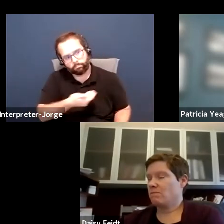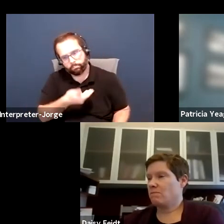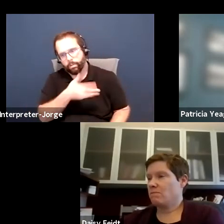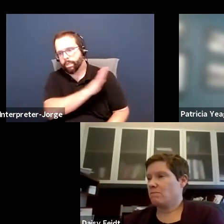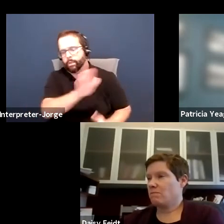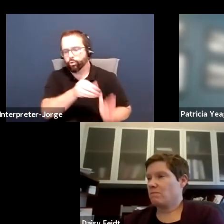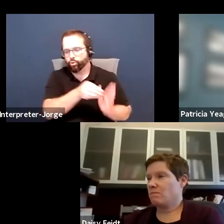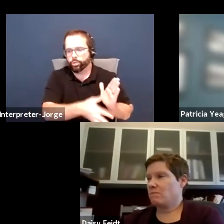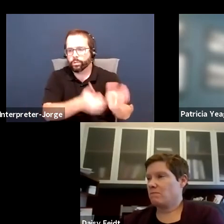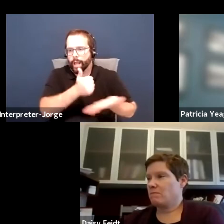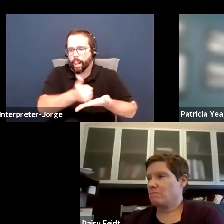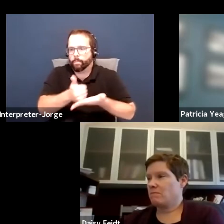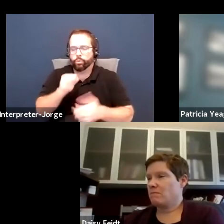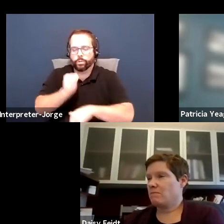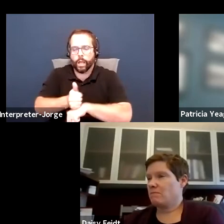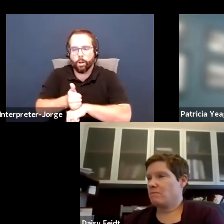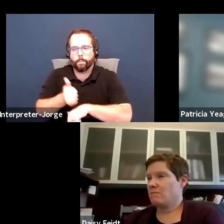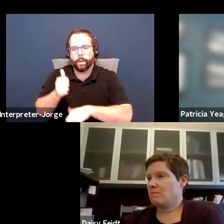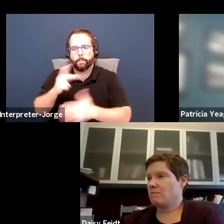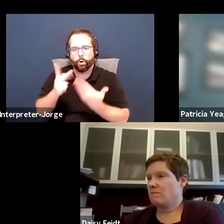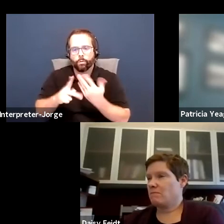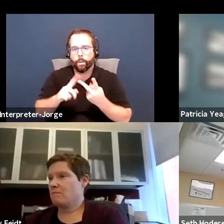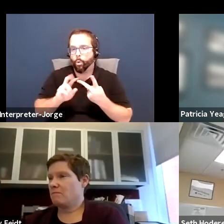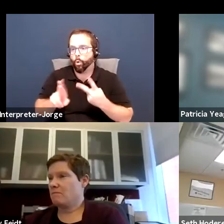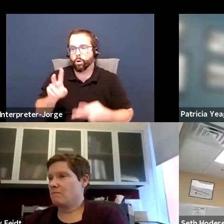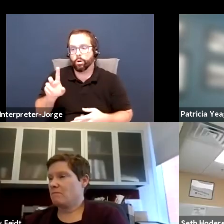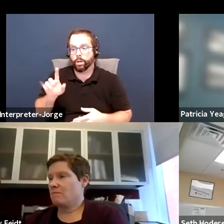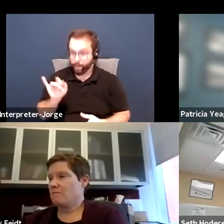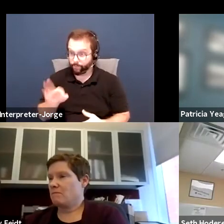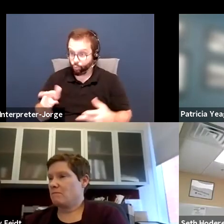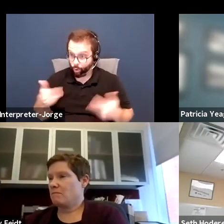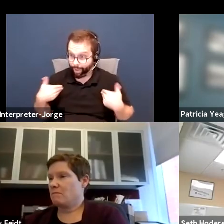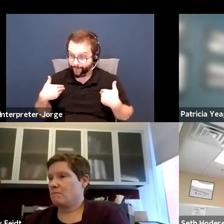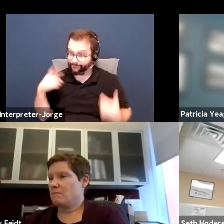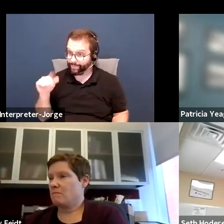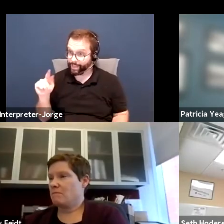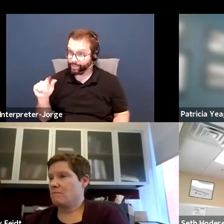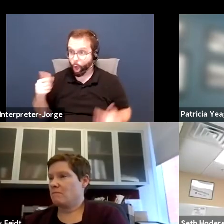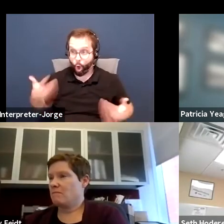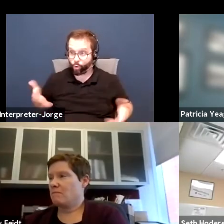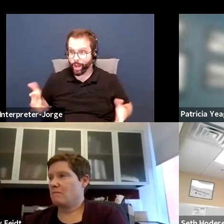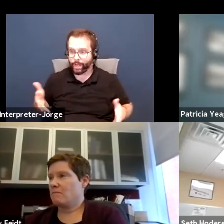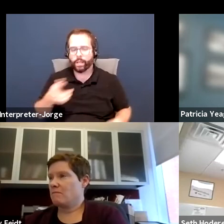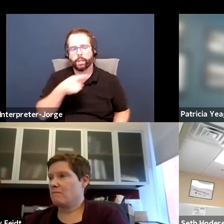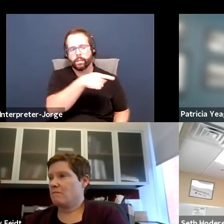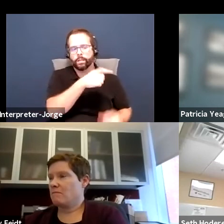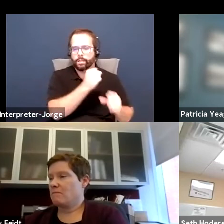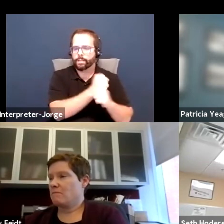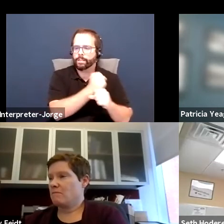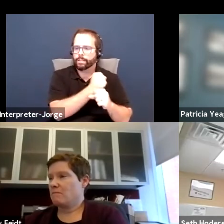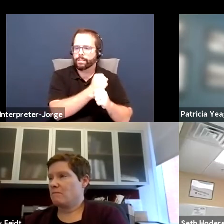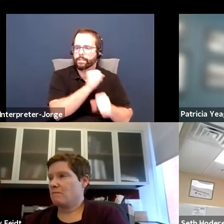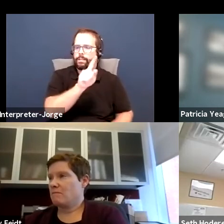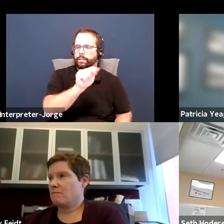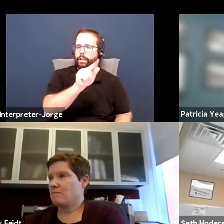you interpret it. And so to me, that's a great resource if you're looking to do this